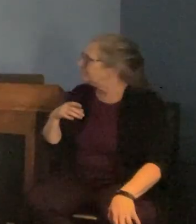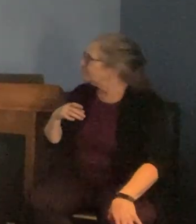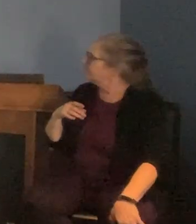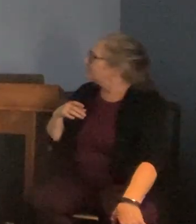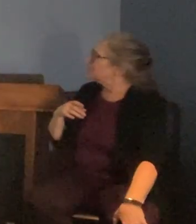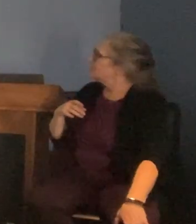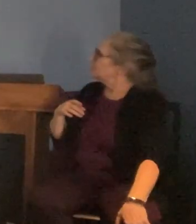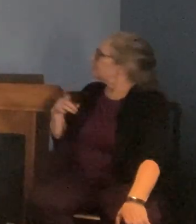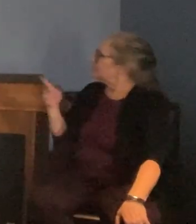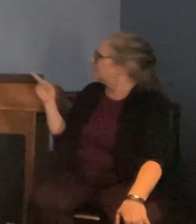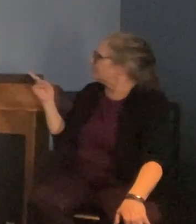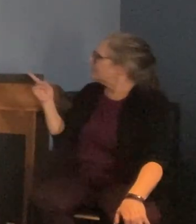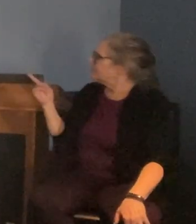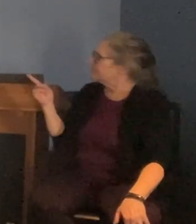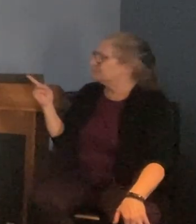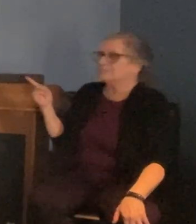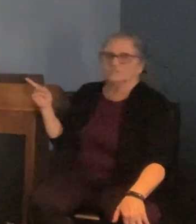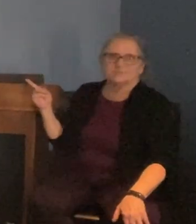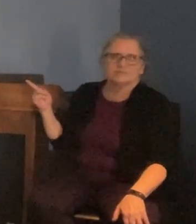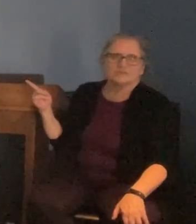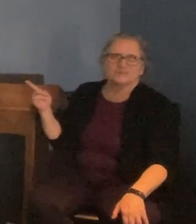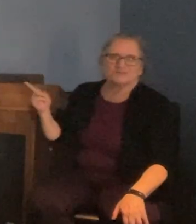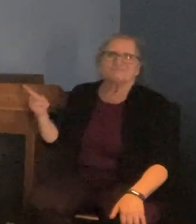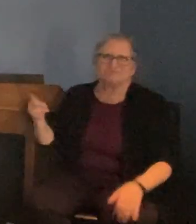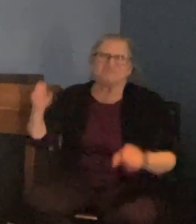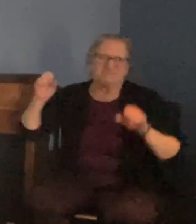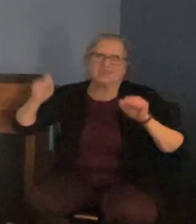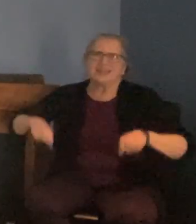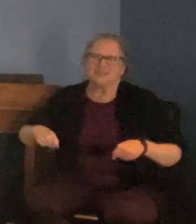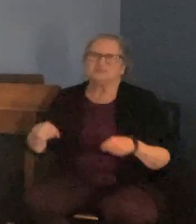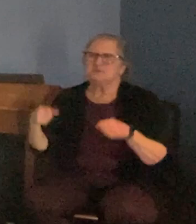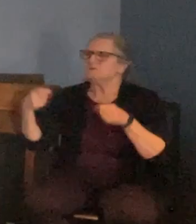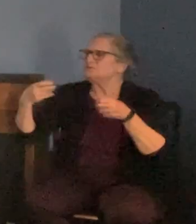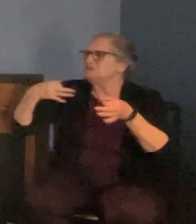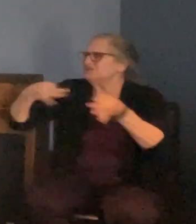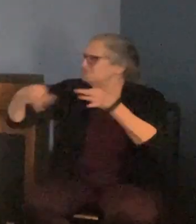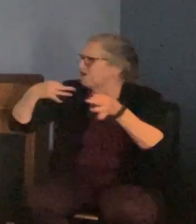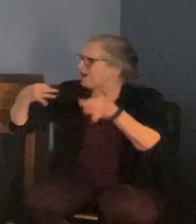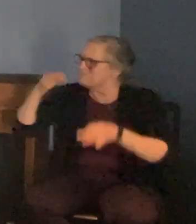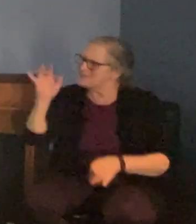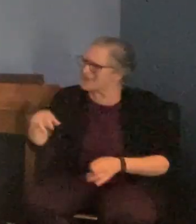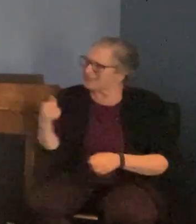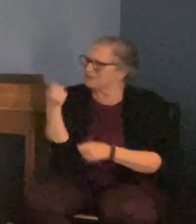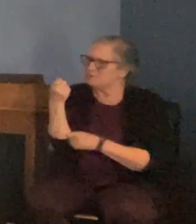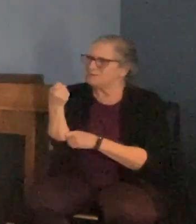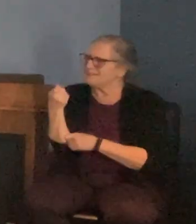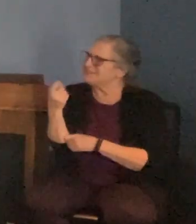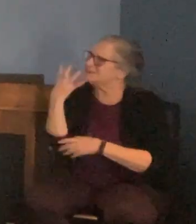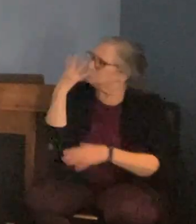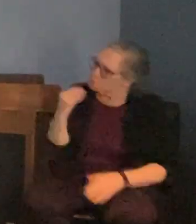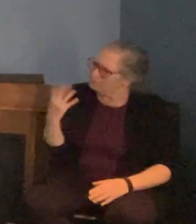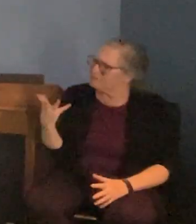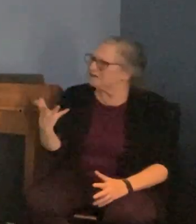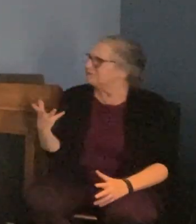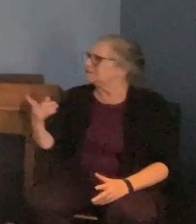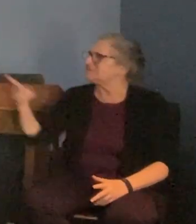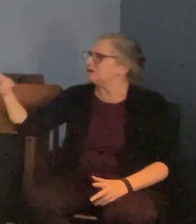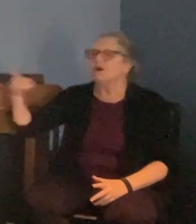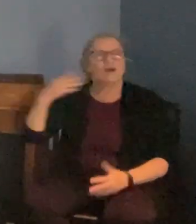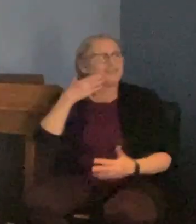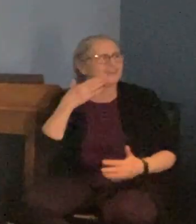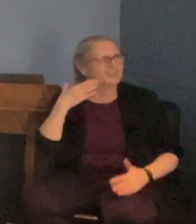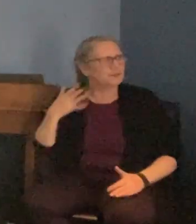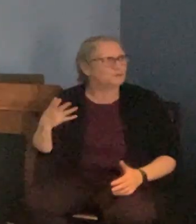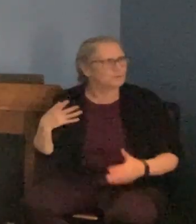Oh, that Here, helps you too. get a So, better- yeah, could you describe that a little bit? It's stunning. Is it a dress? Yeah. Thank you. So It's beautiful.